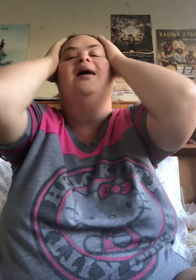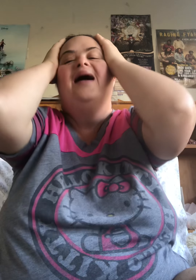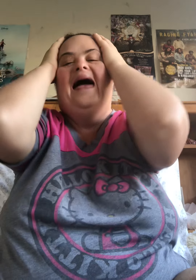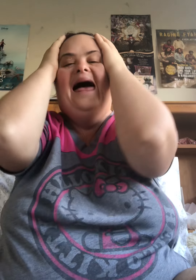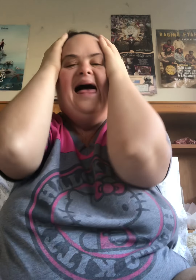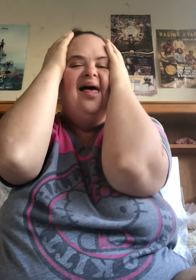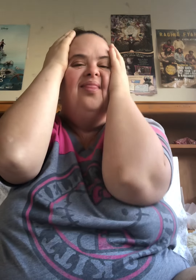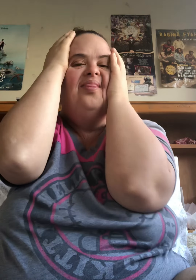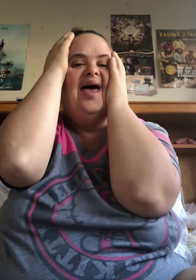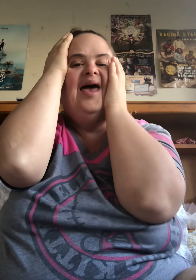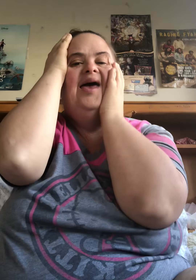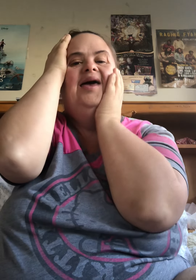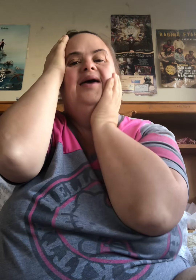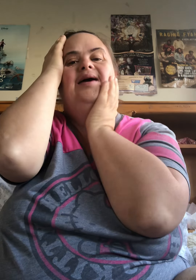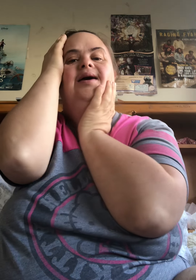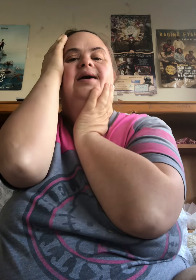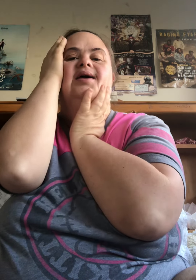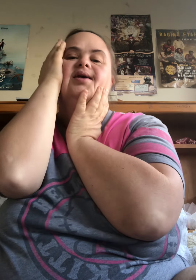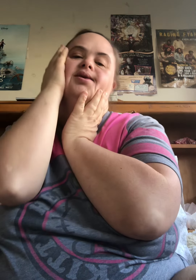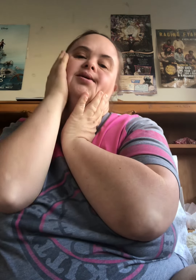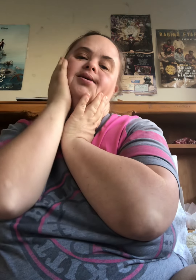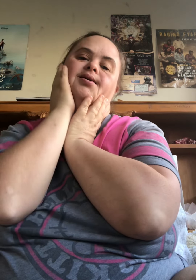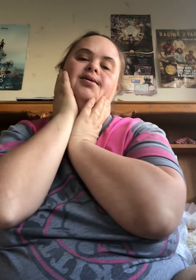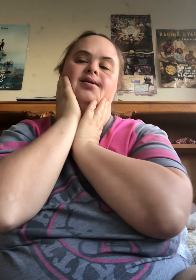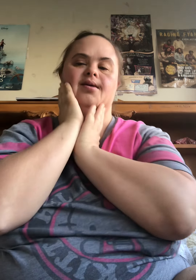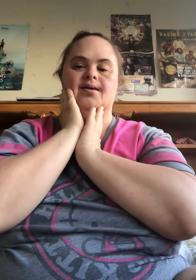here. And then you